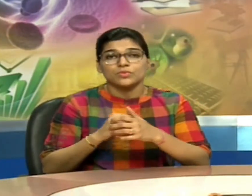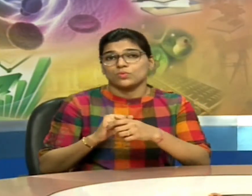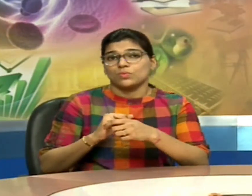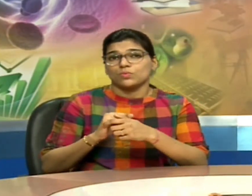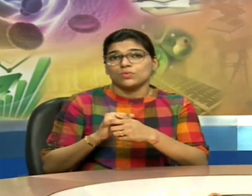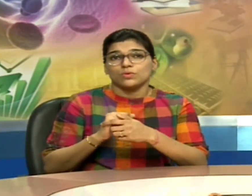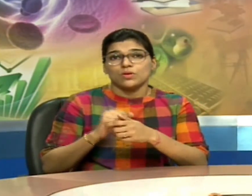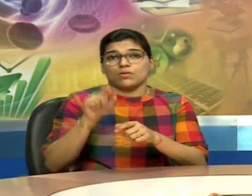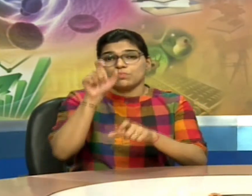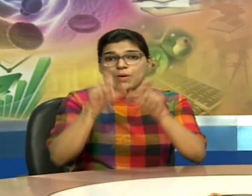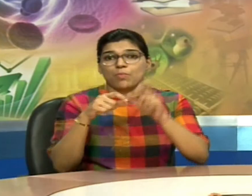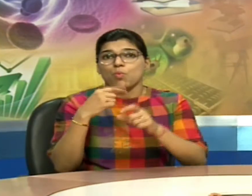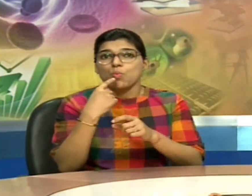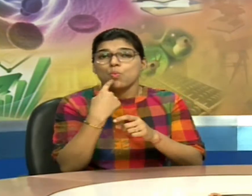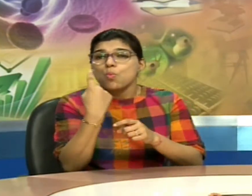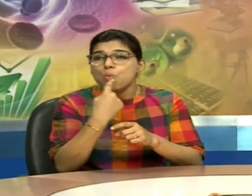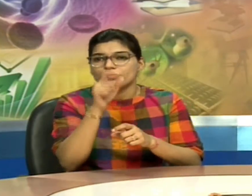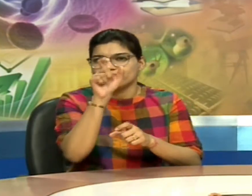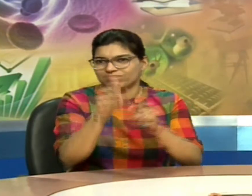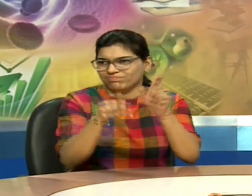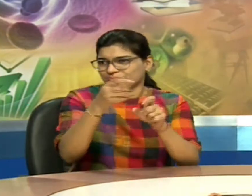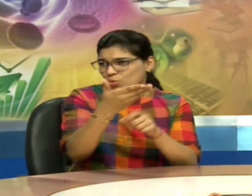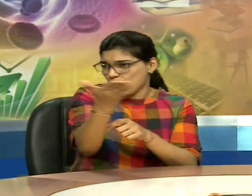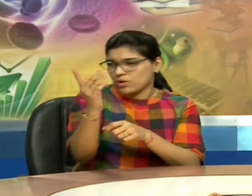And 12th point explains